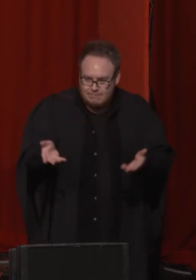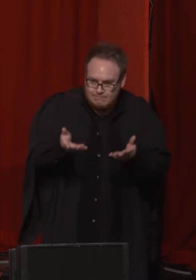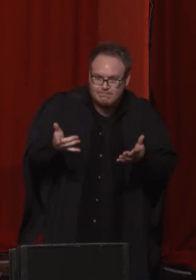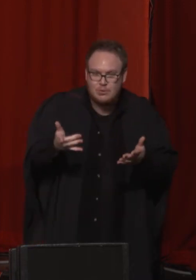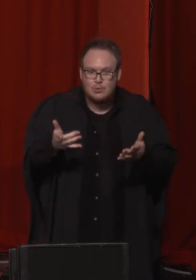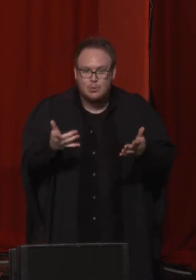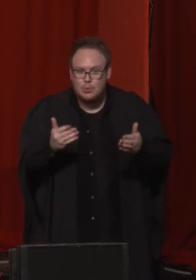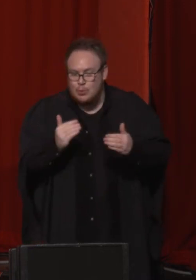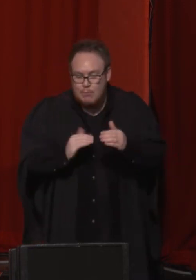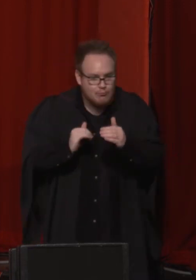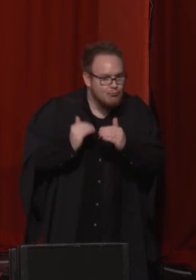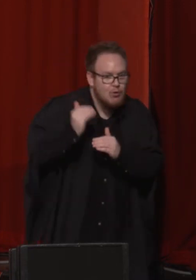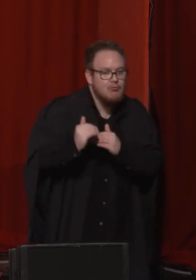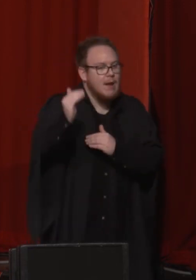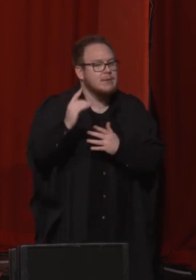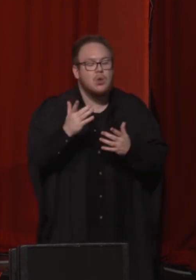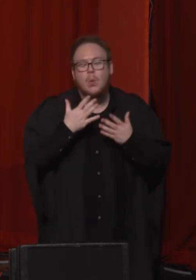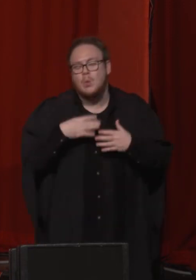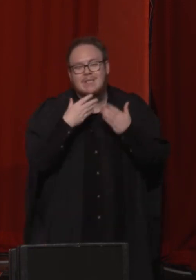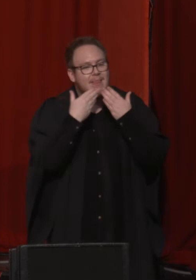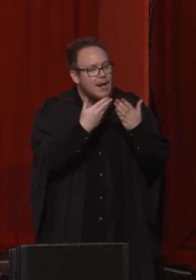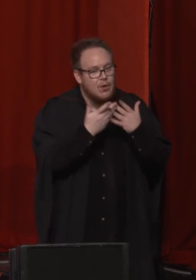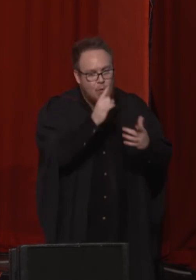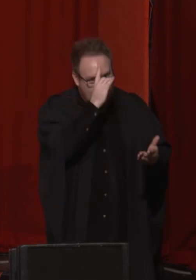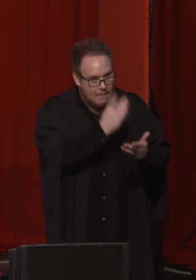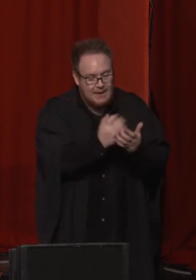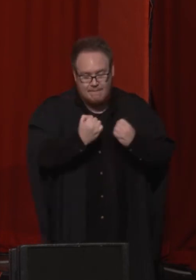roles. We all want to thank them for their belief and their support.